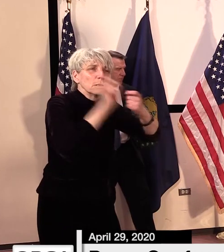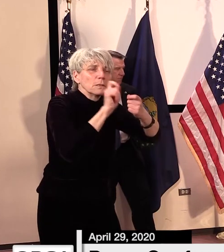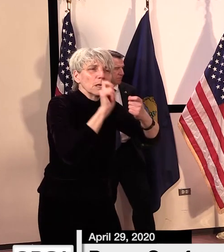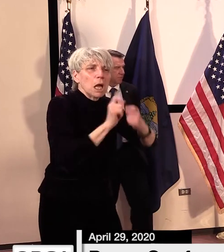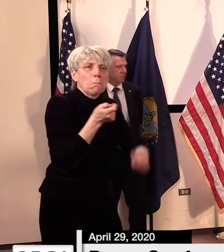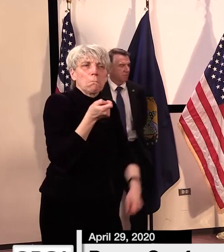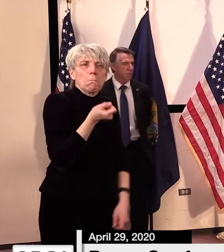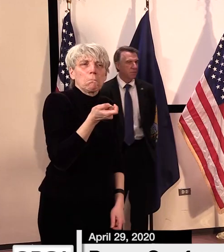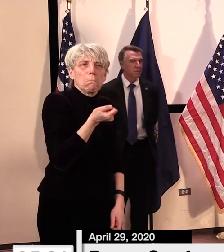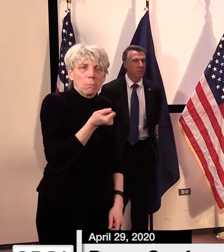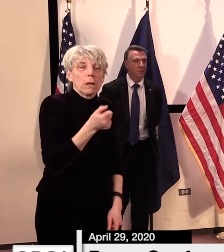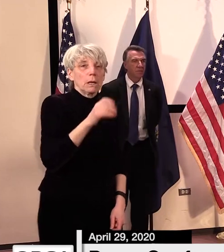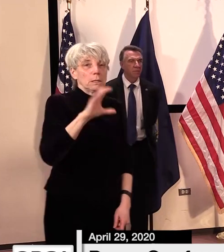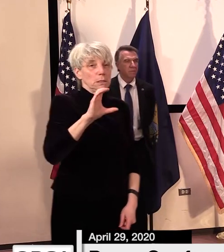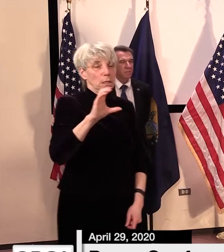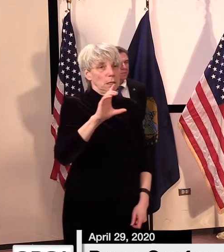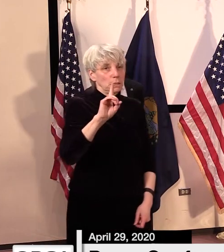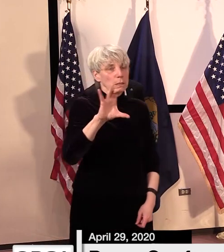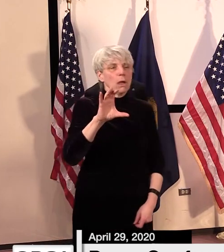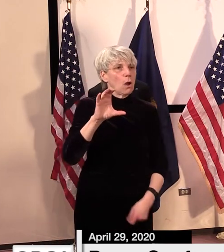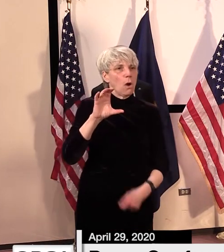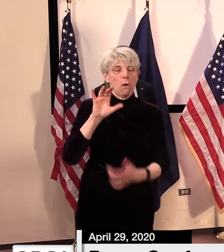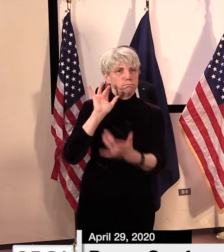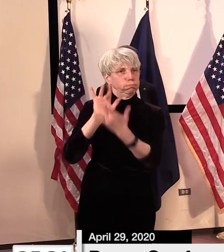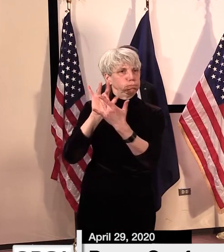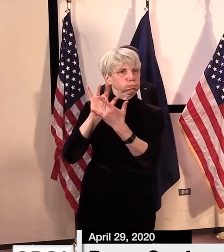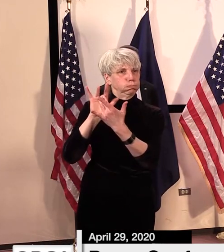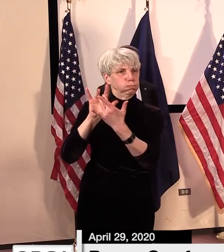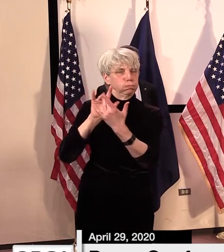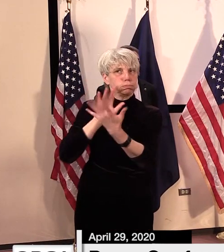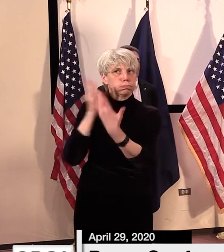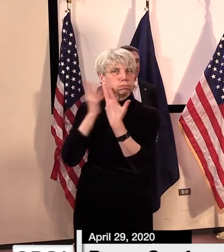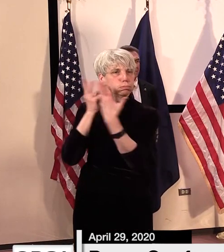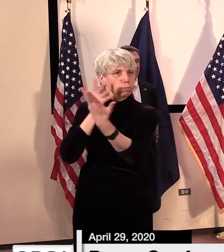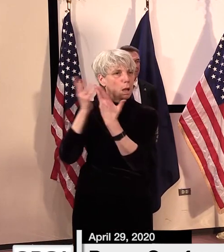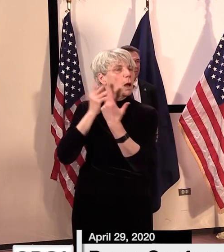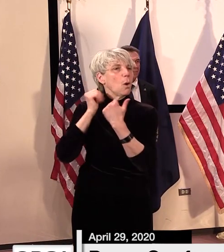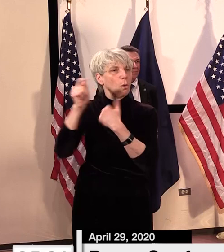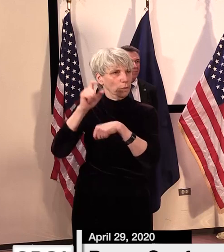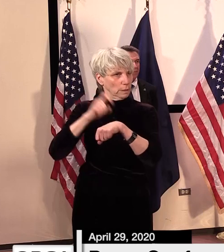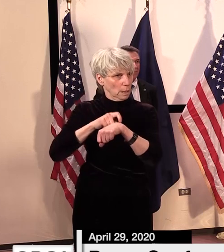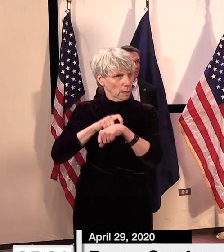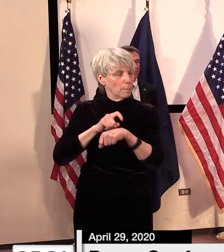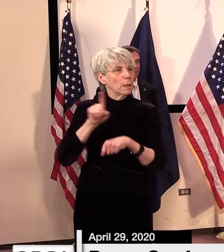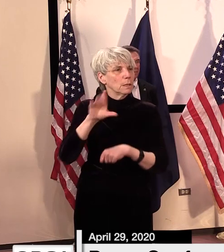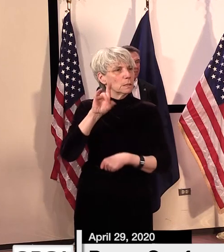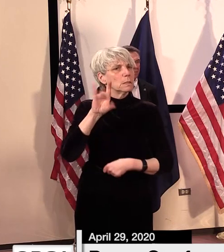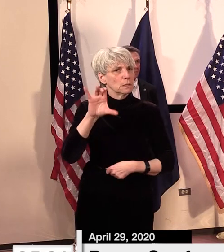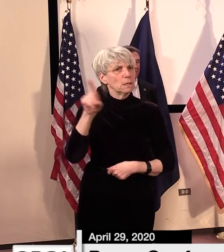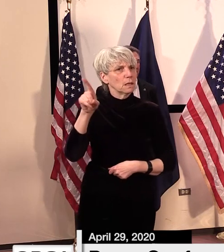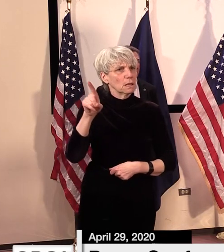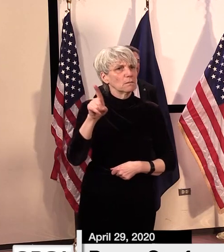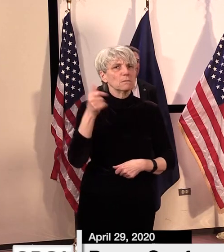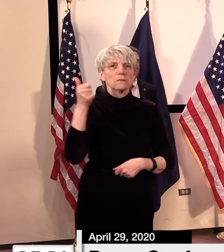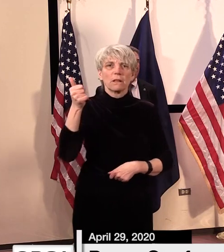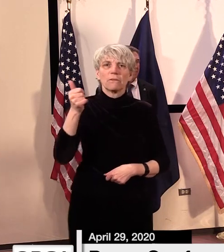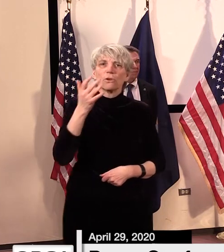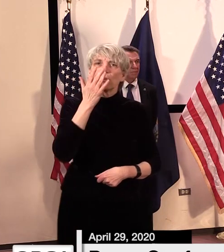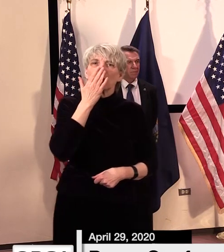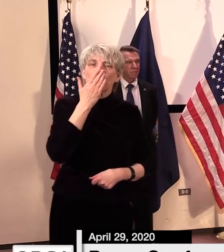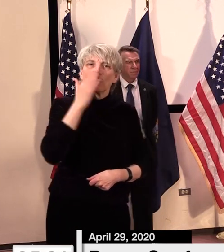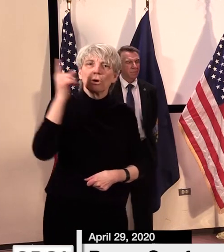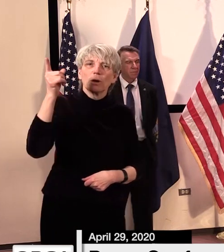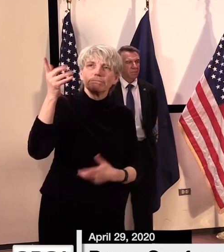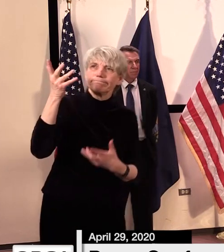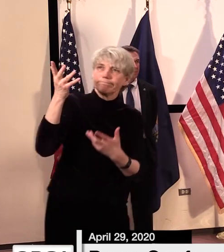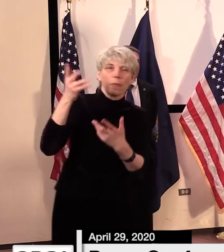CDC, we're always in communication with, and they're a good sounding